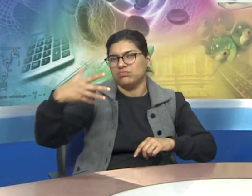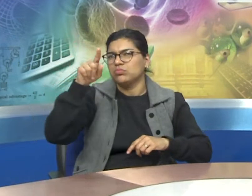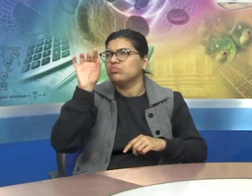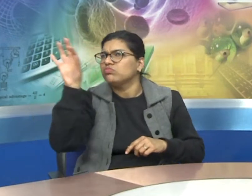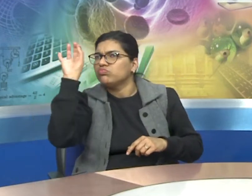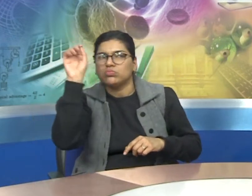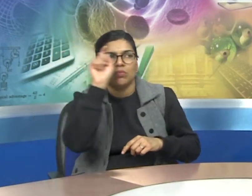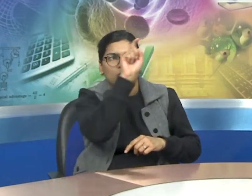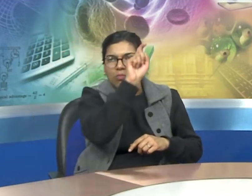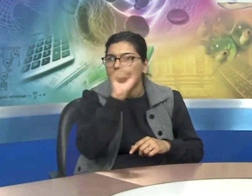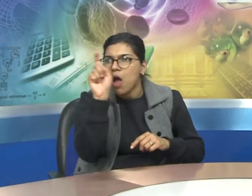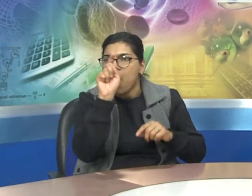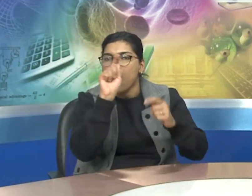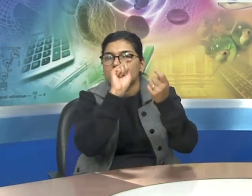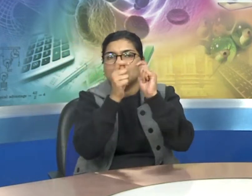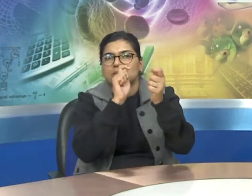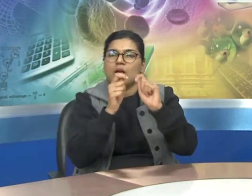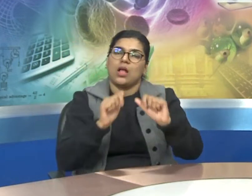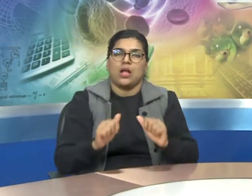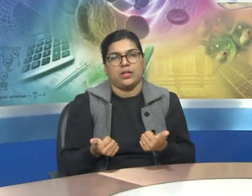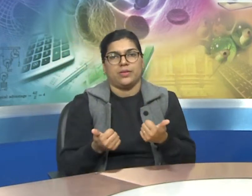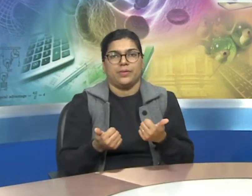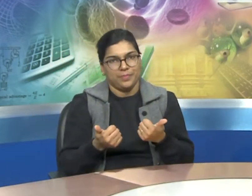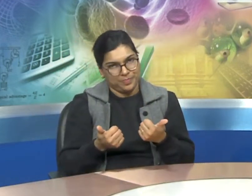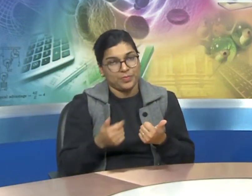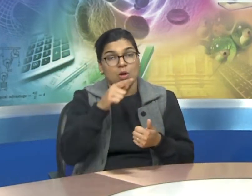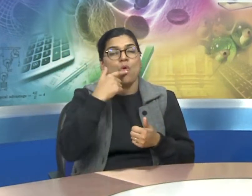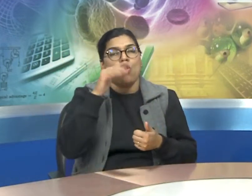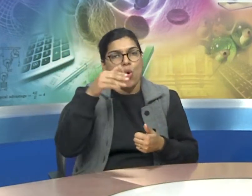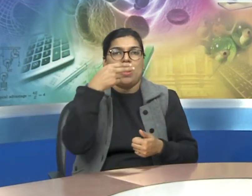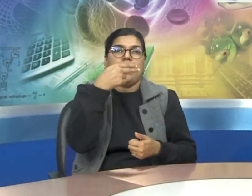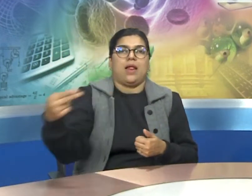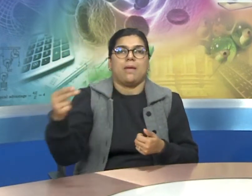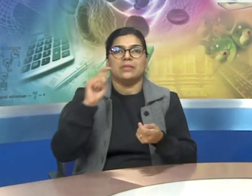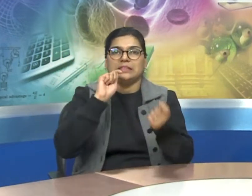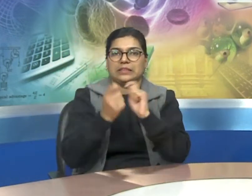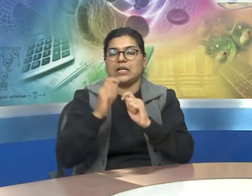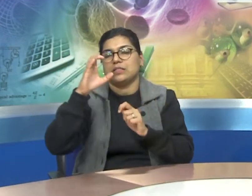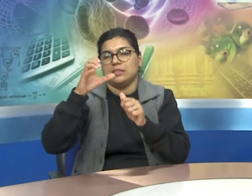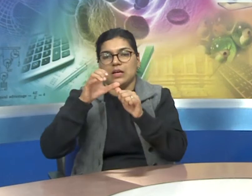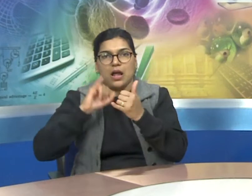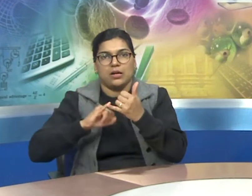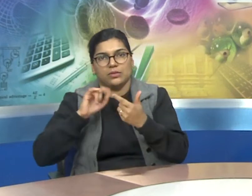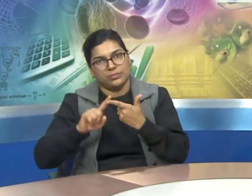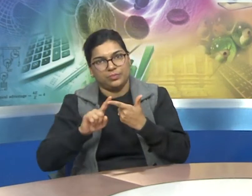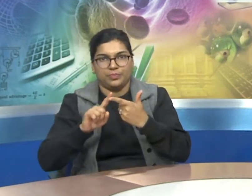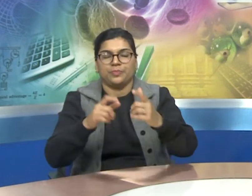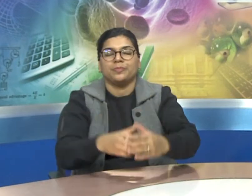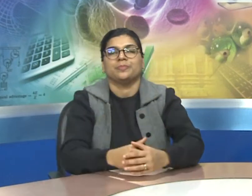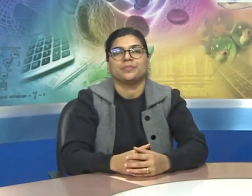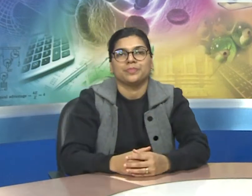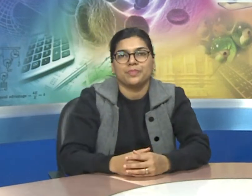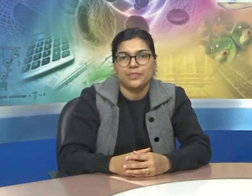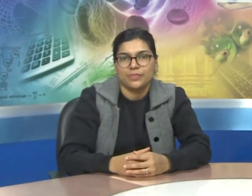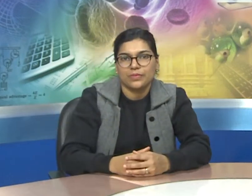ways are possible. You just need to select and choose the option. That will automatically be